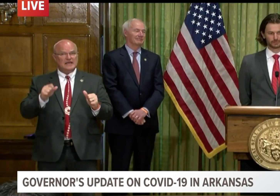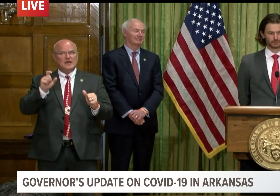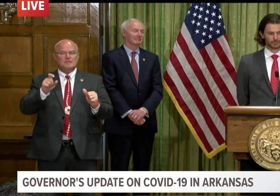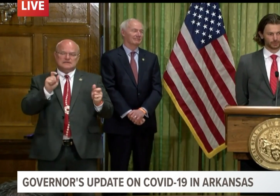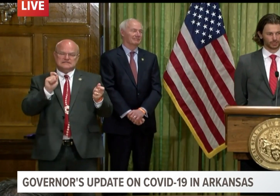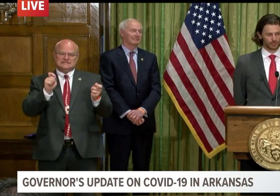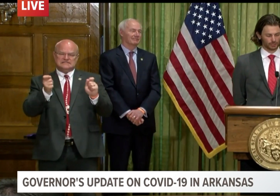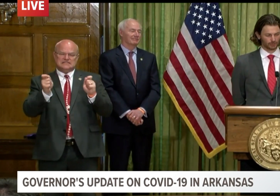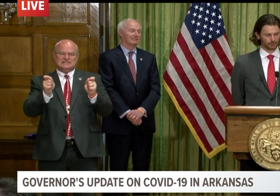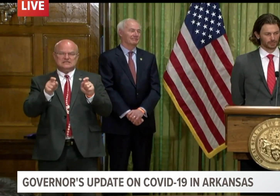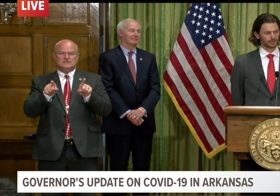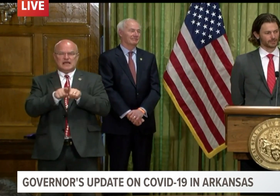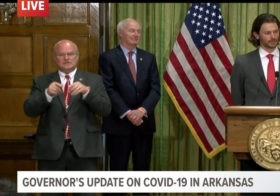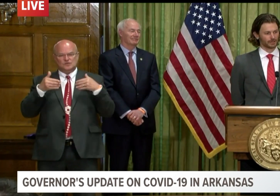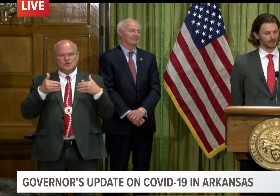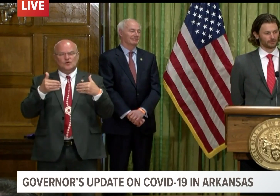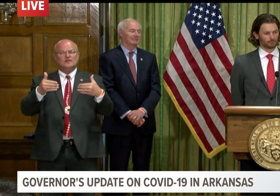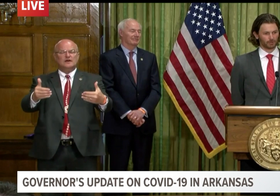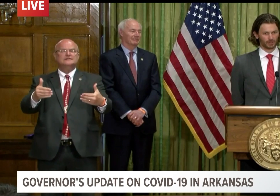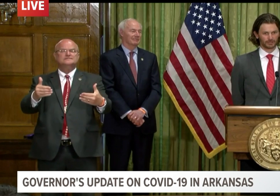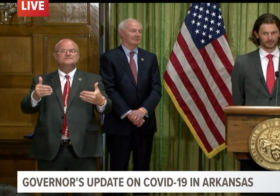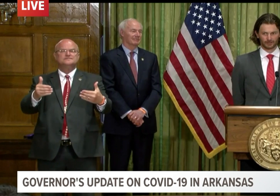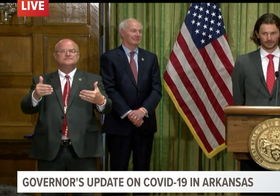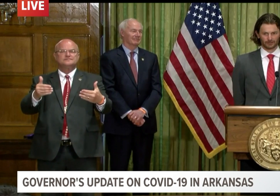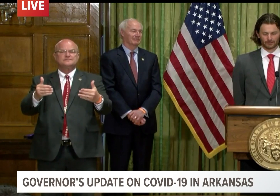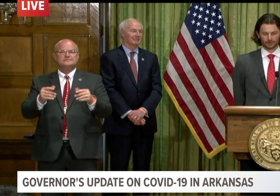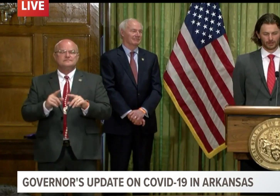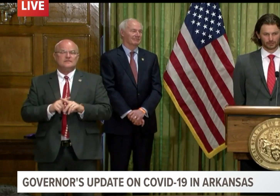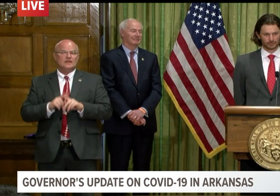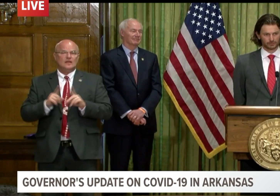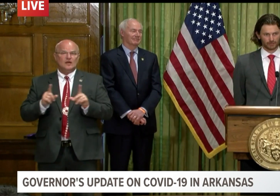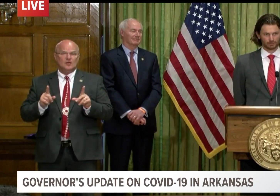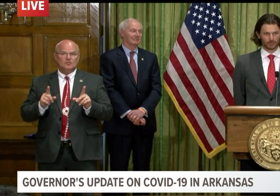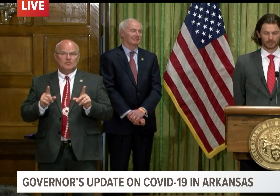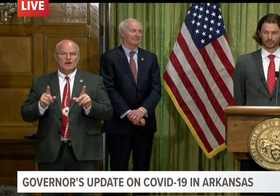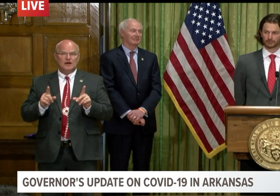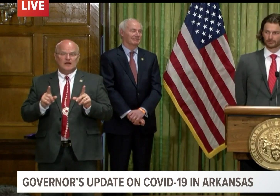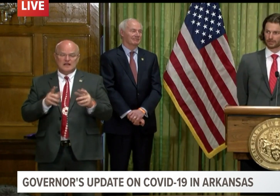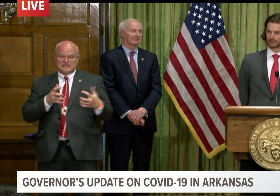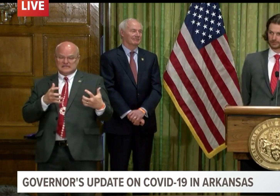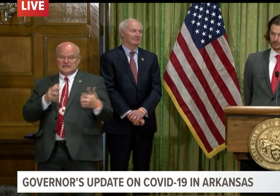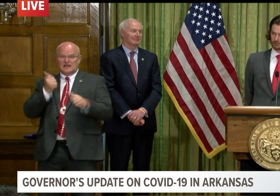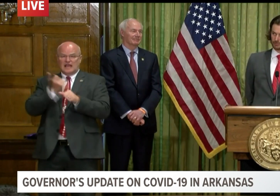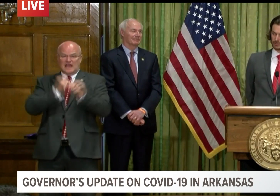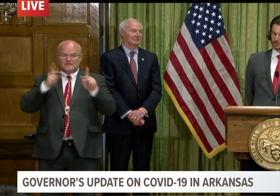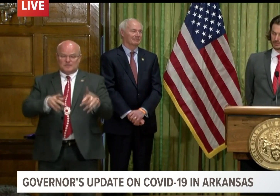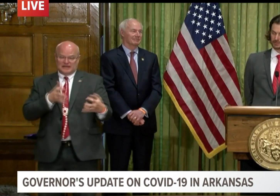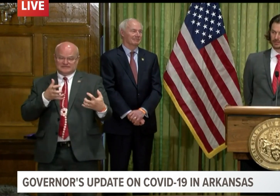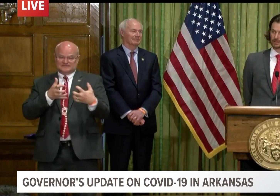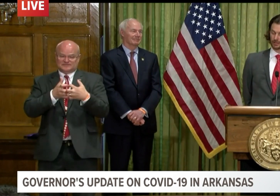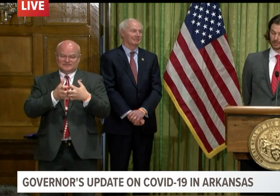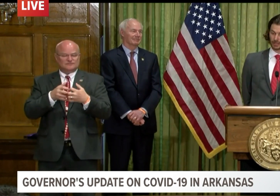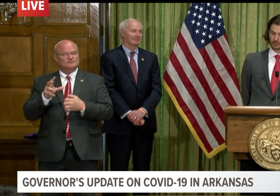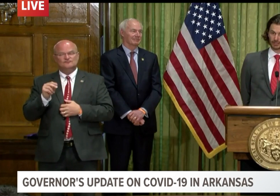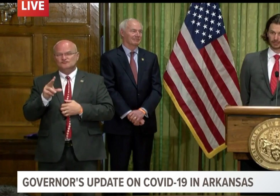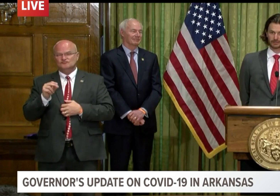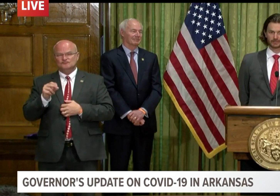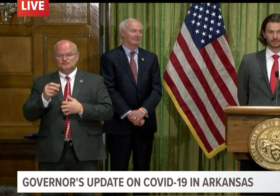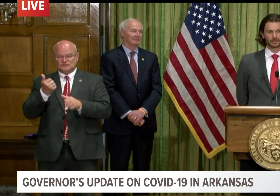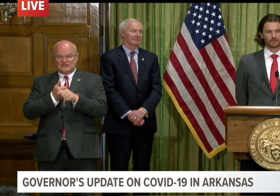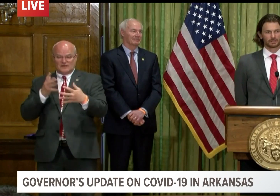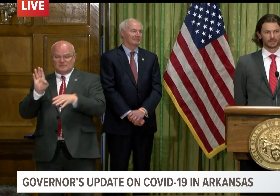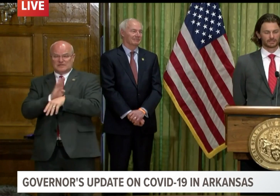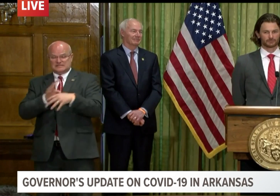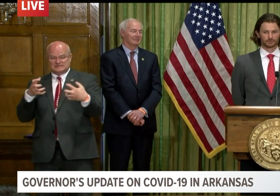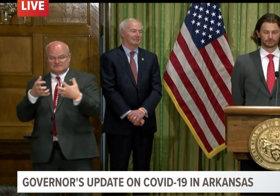to adjust them as we go along. But they're not going to suit everybody, they're not going to suit every business, and they are